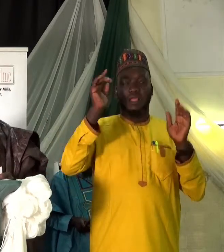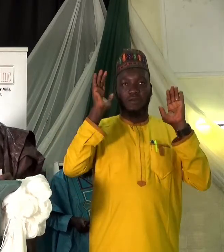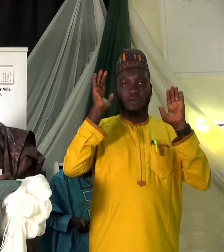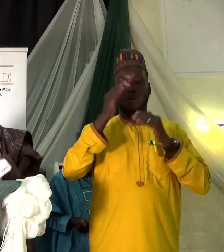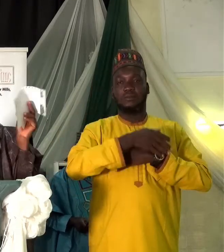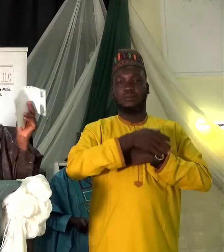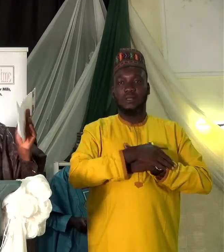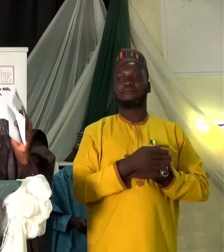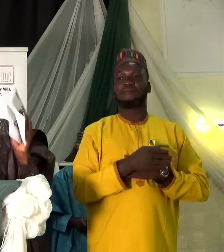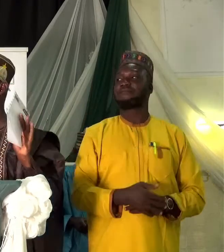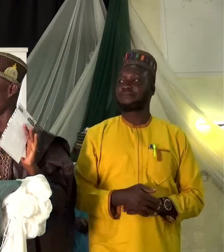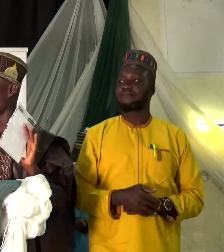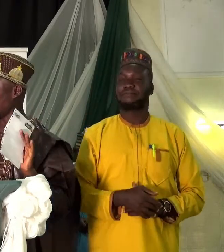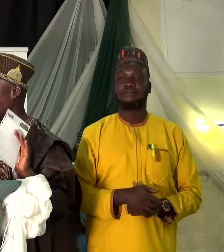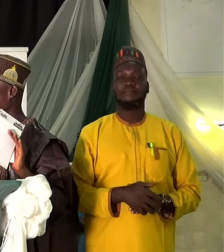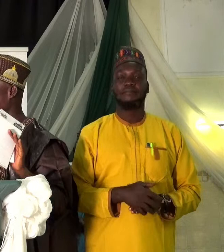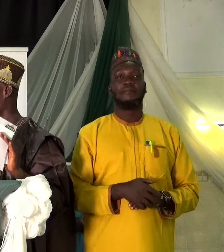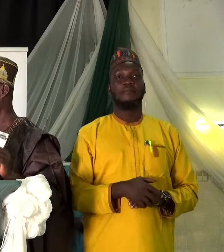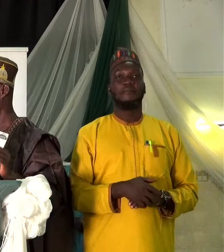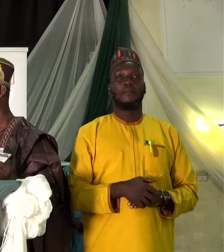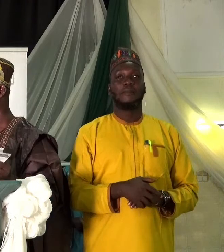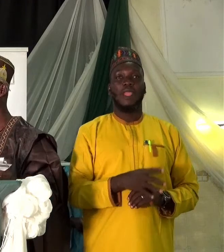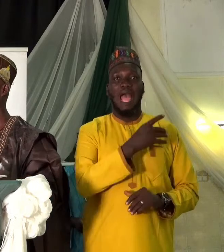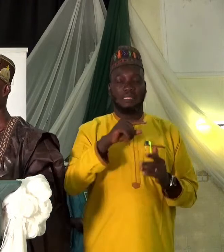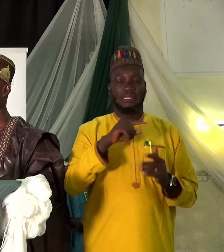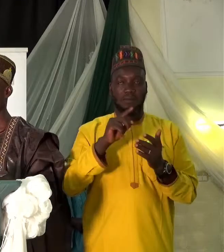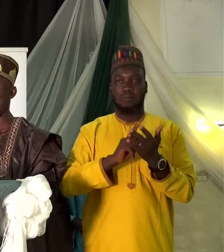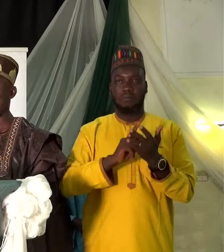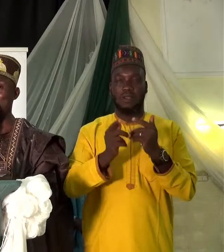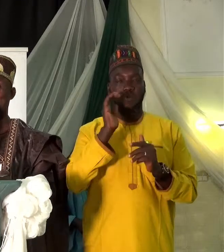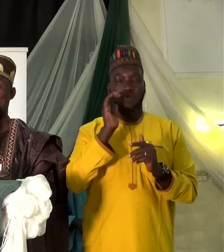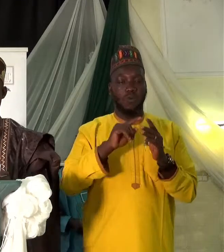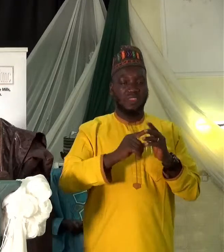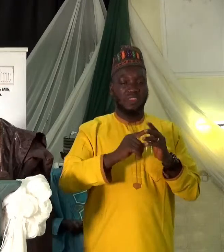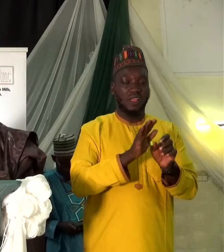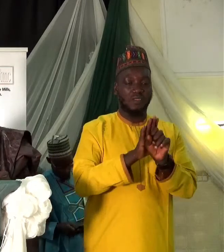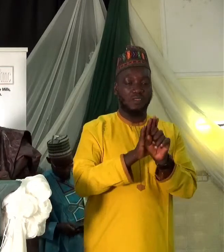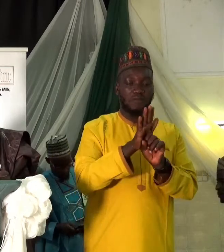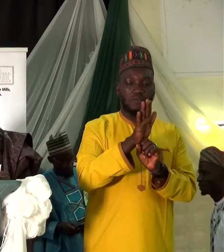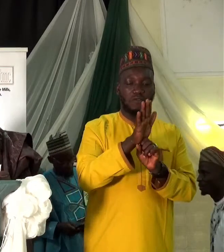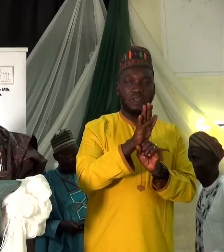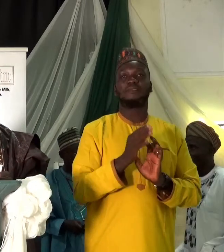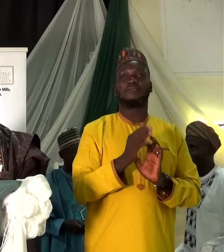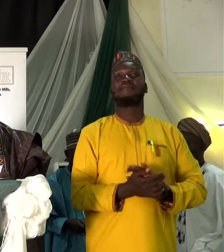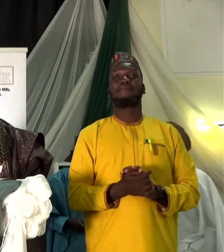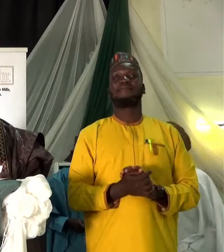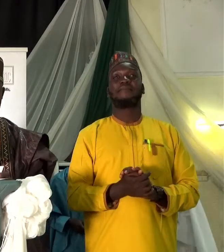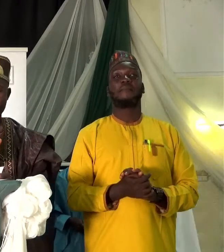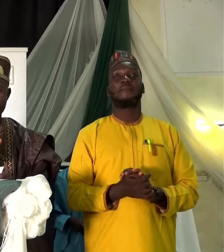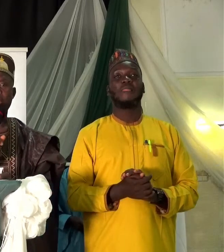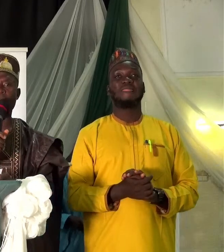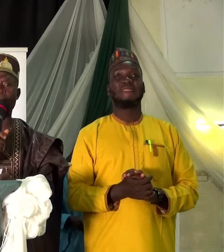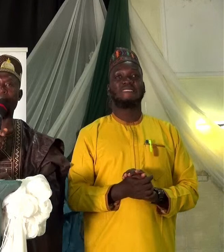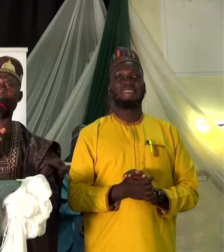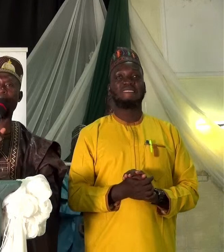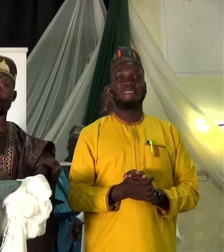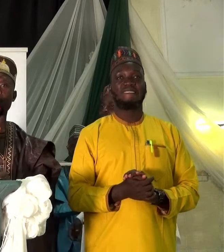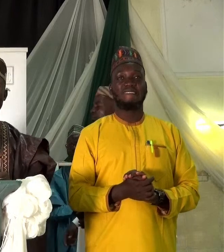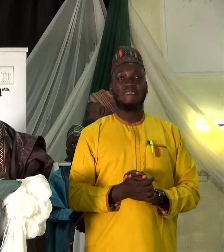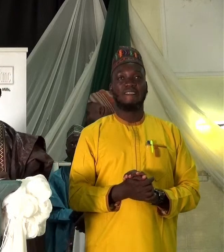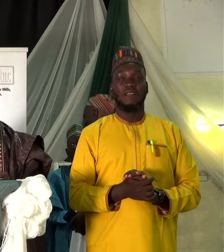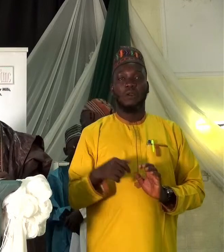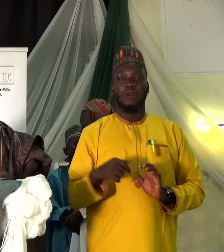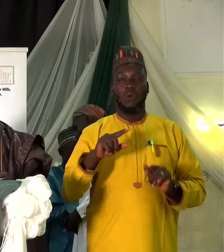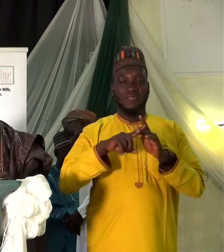ti e ke to be ni regede fin ati ni raba jikan adura bere na la bi